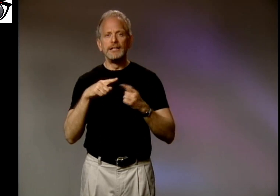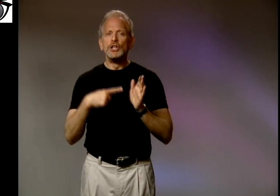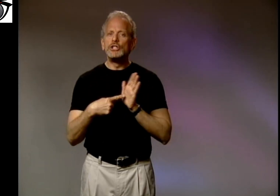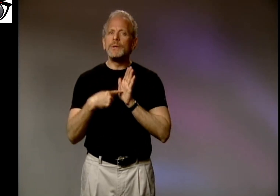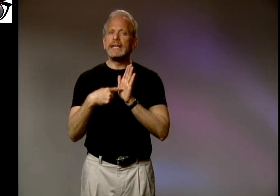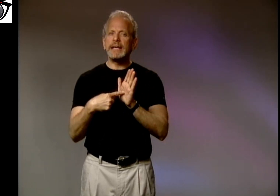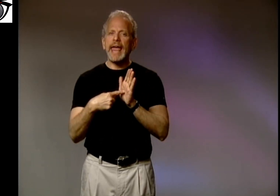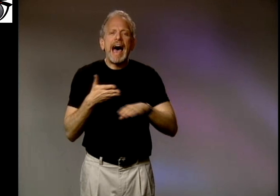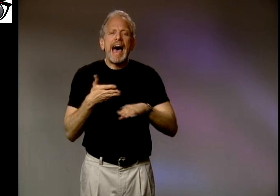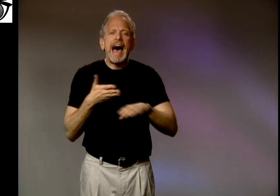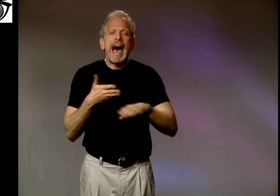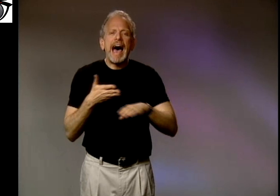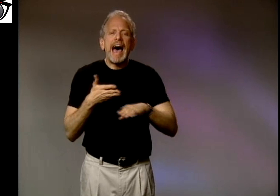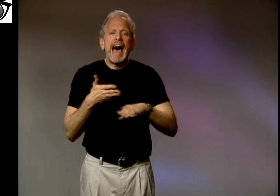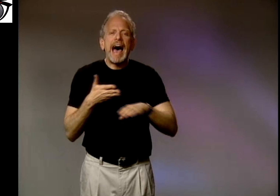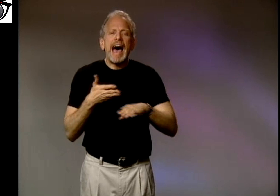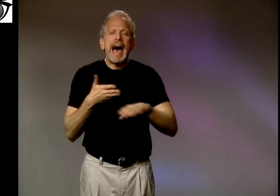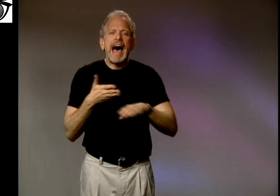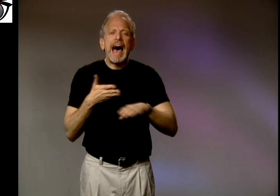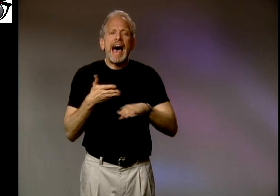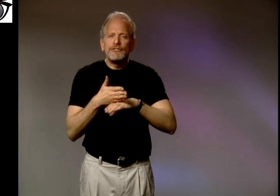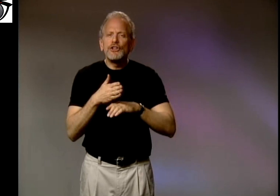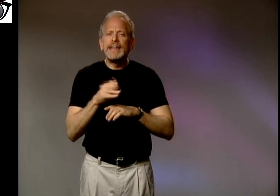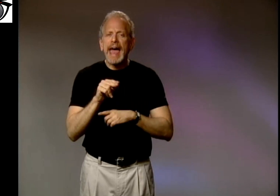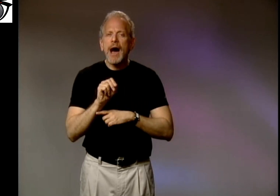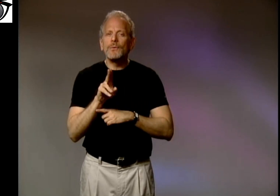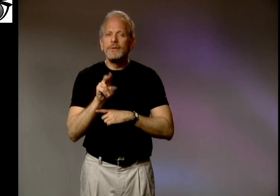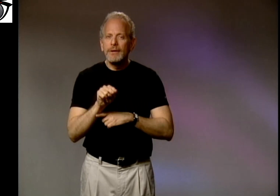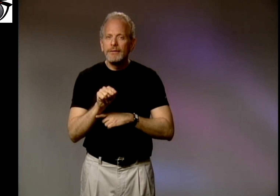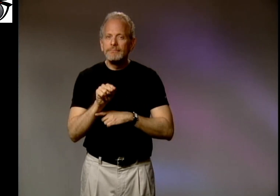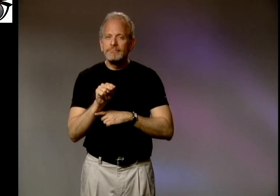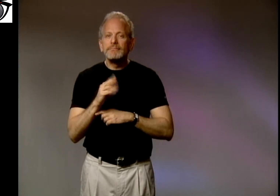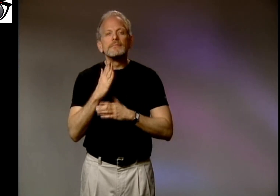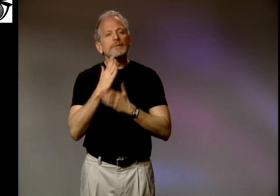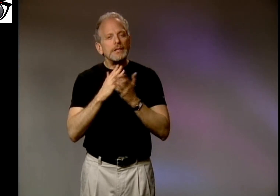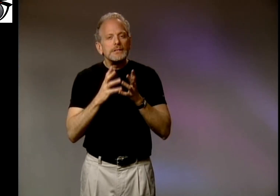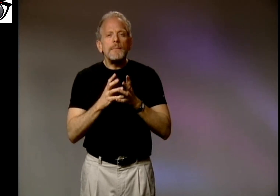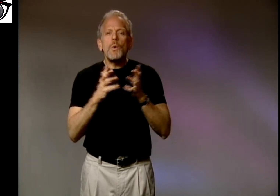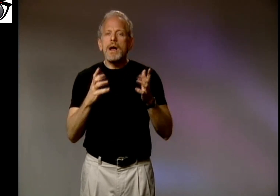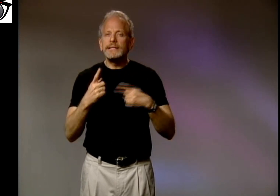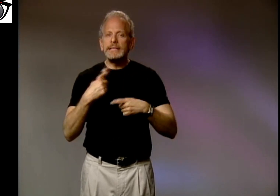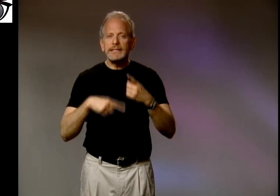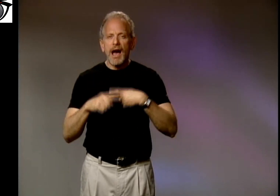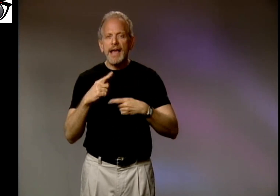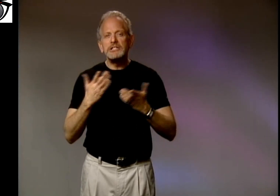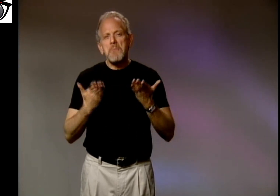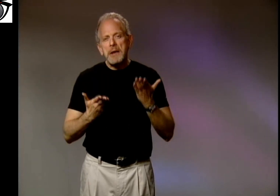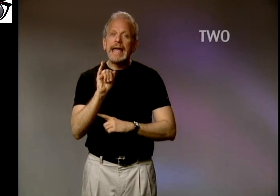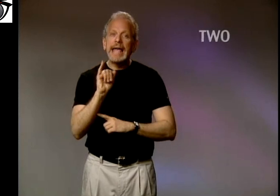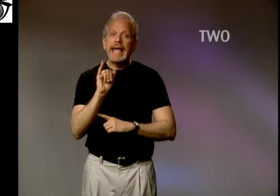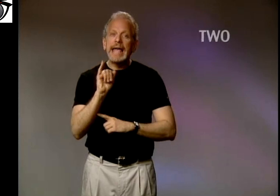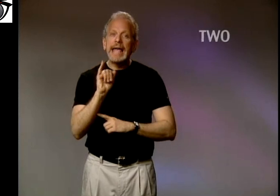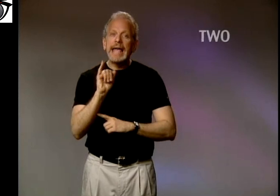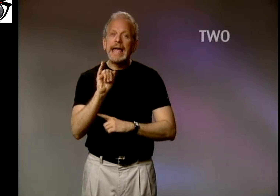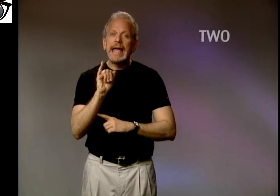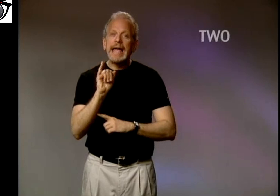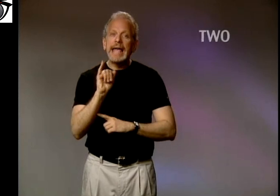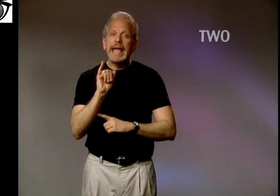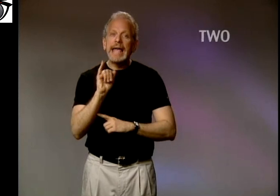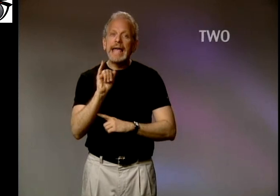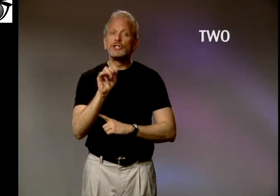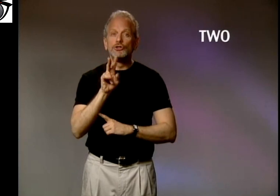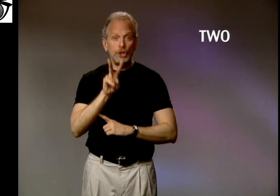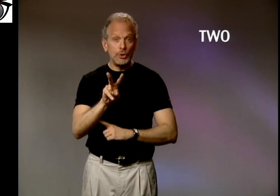a sign to indicate quantity after the noun. Some quantity signs might be a